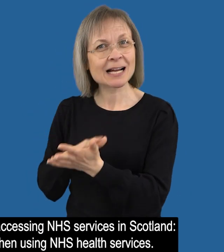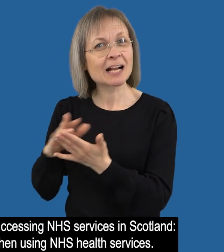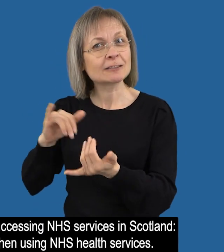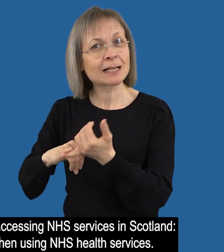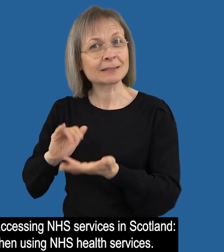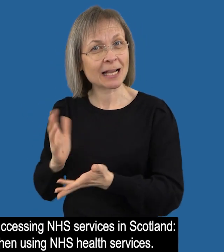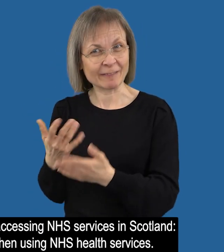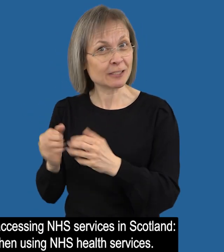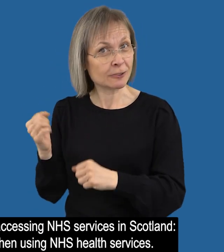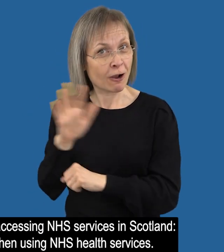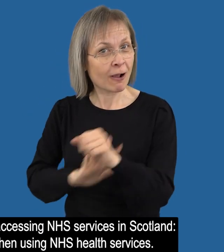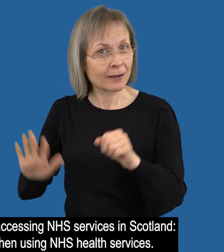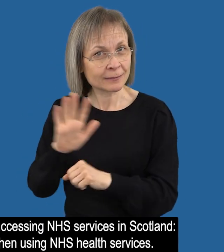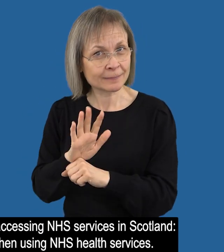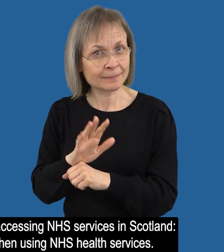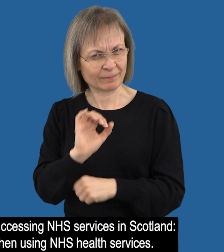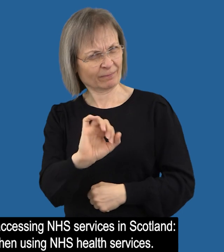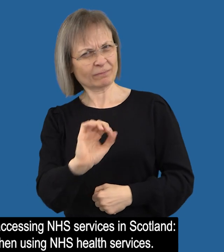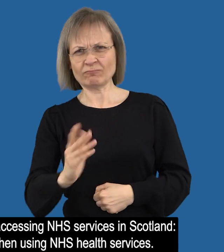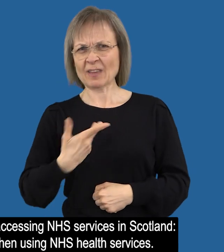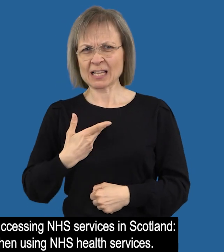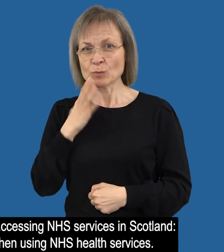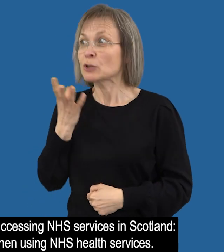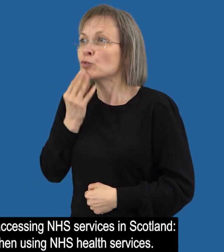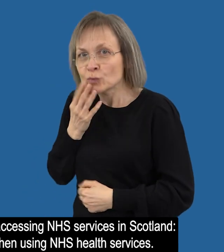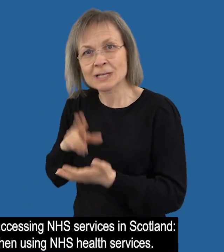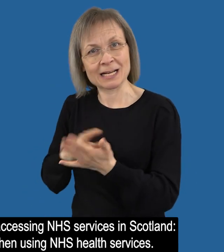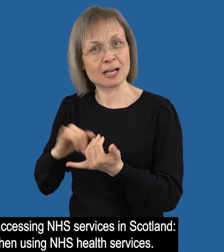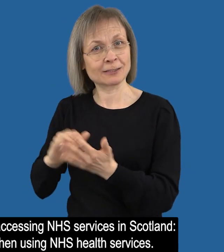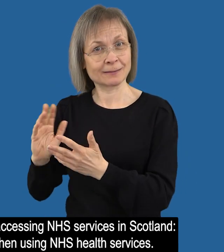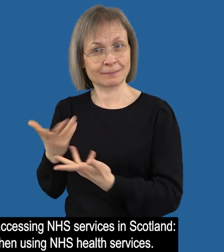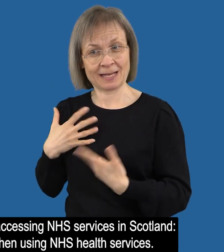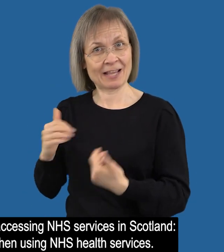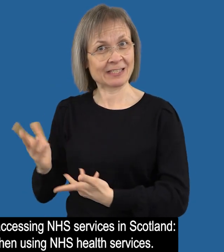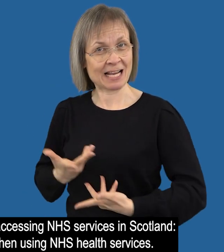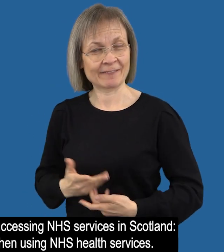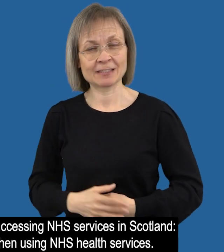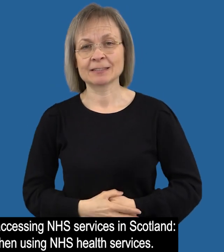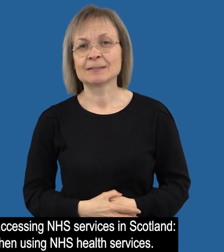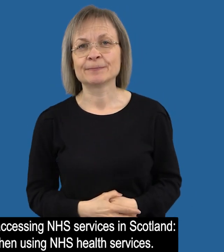providing and accessing NHS services in Scotland, your rights when using NHS health services,